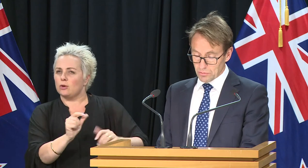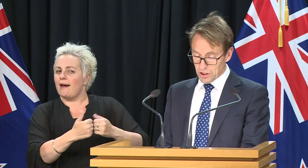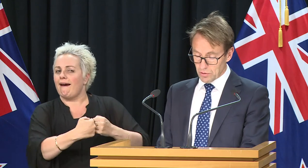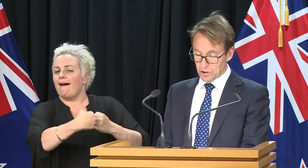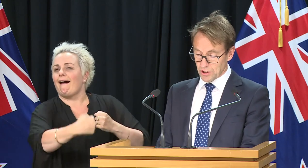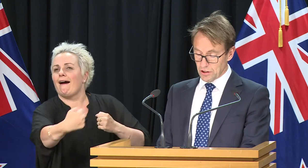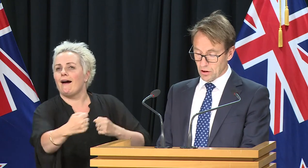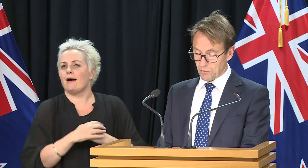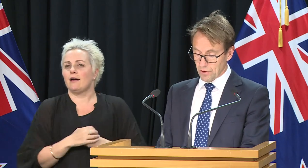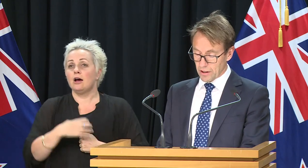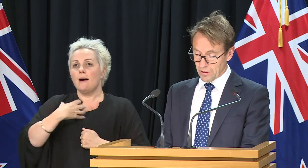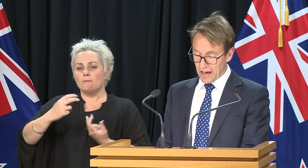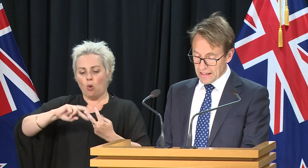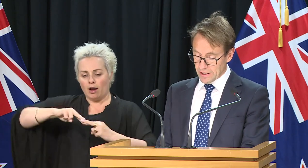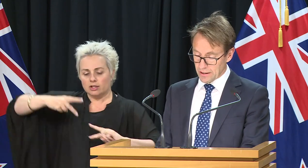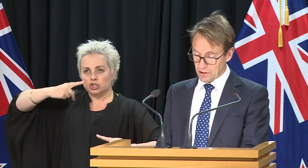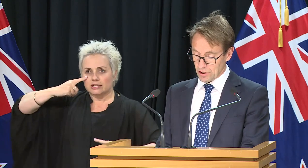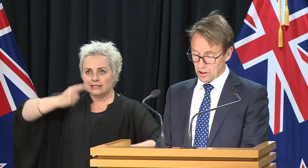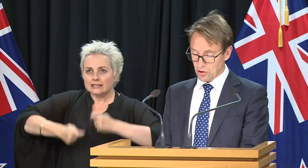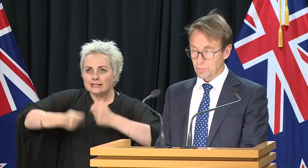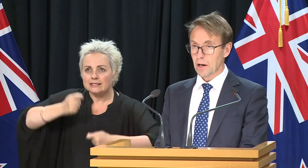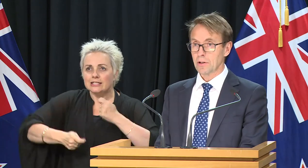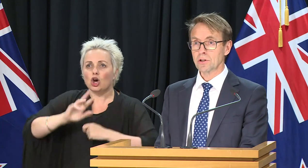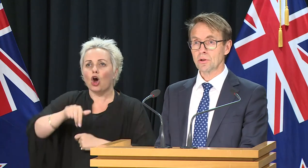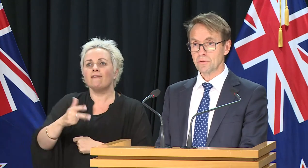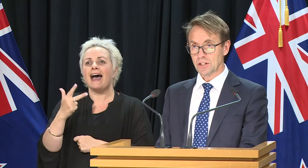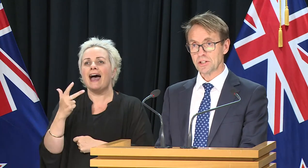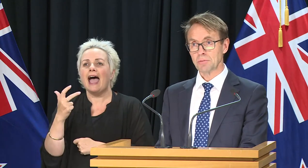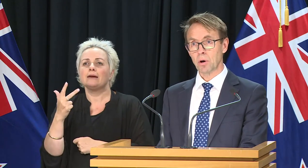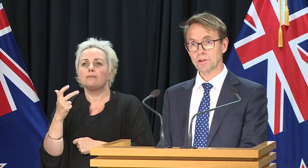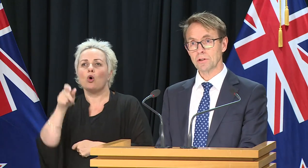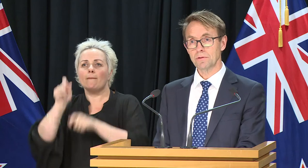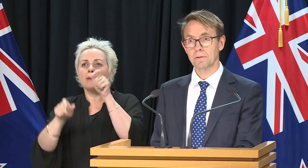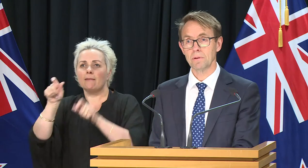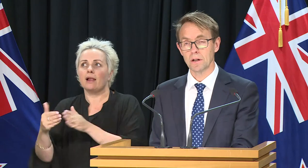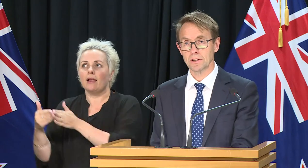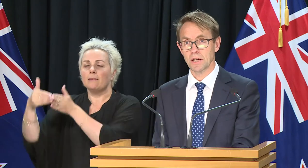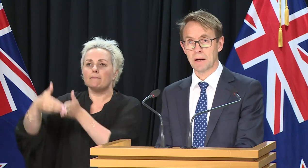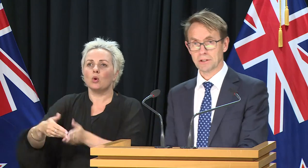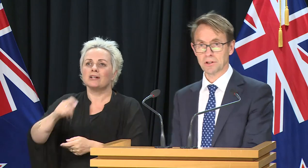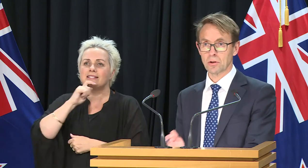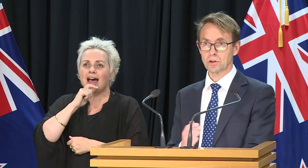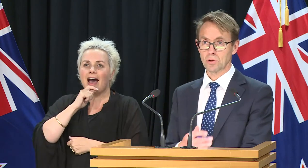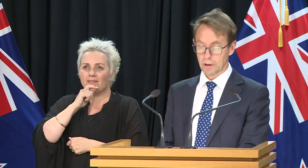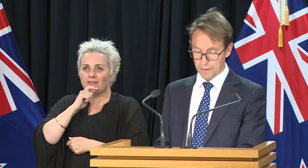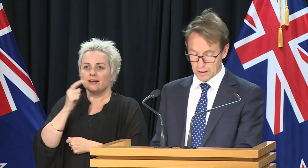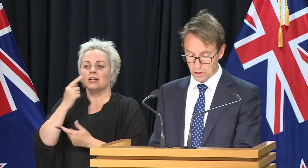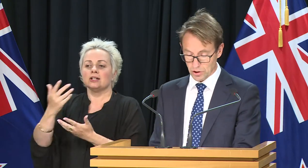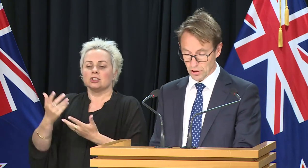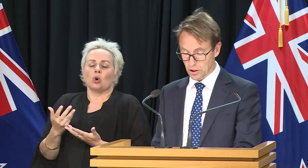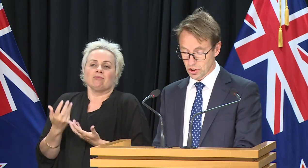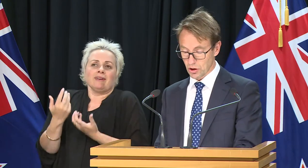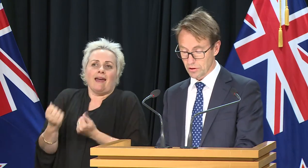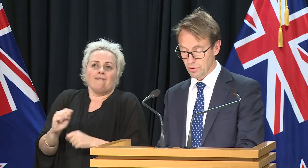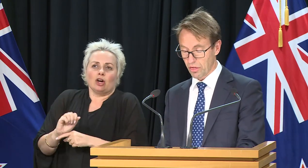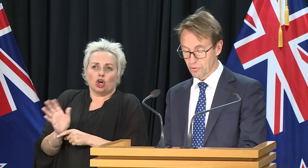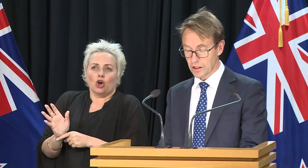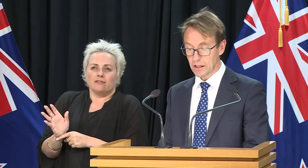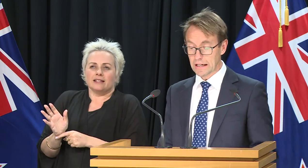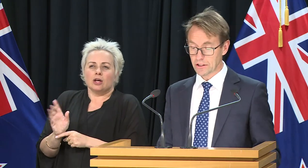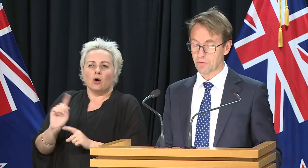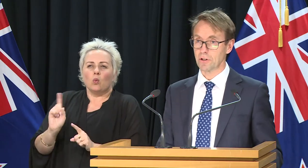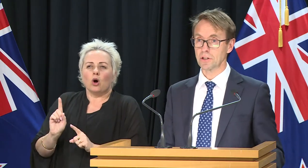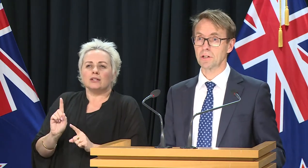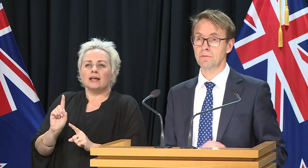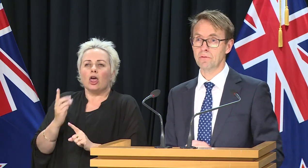Further genome sequencing of another 8 international mariners who have tested positive as amongst those who are in that hotel has shown there are